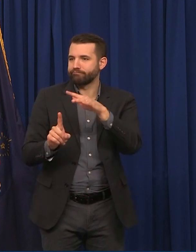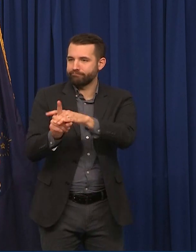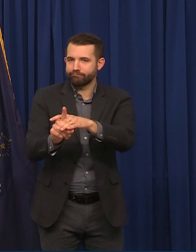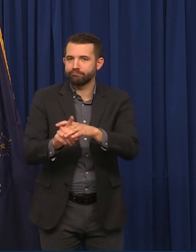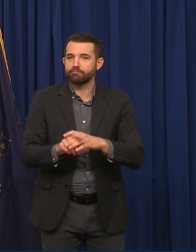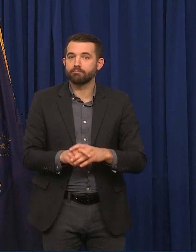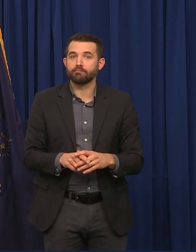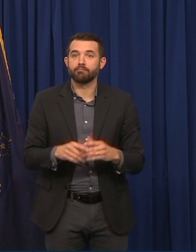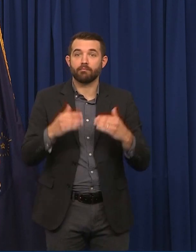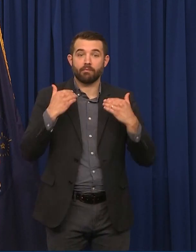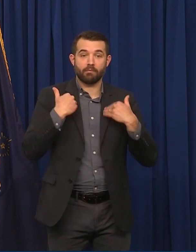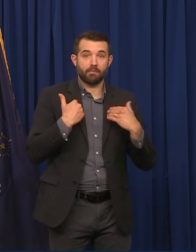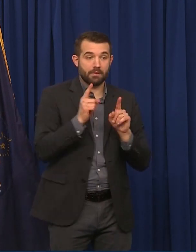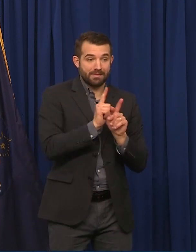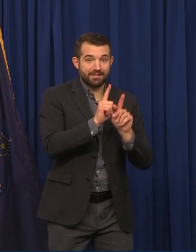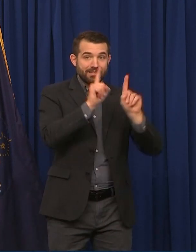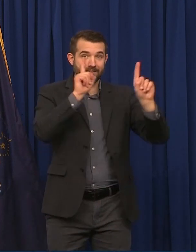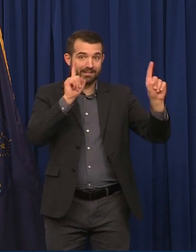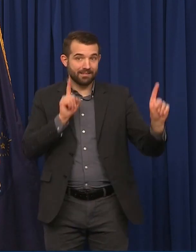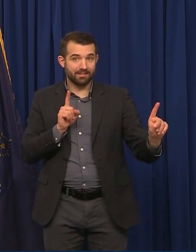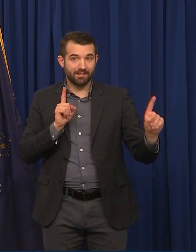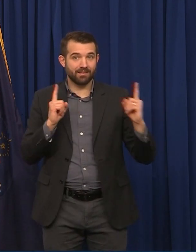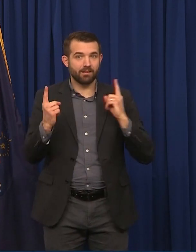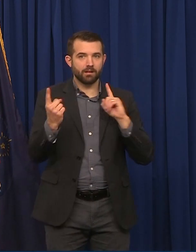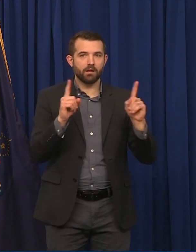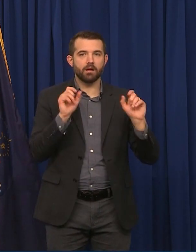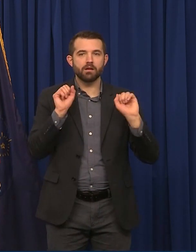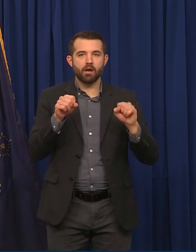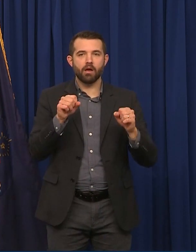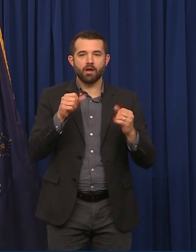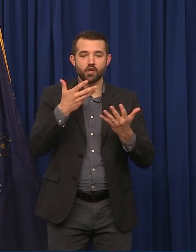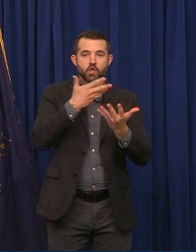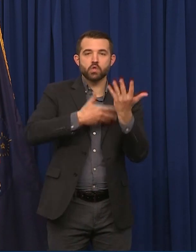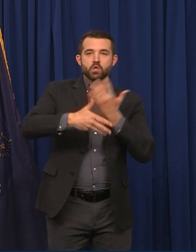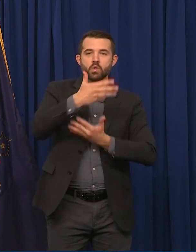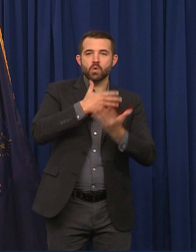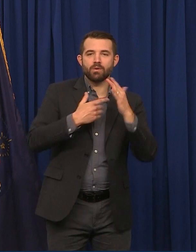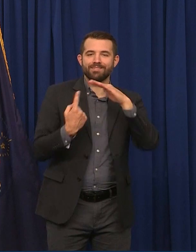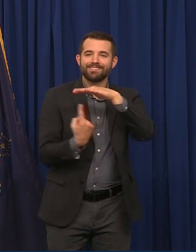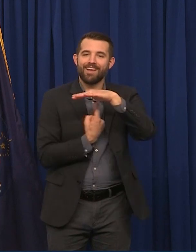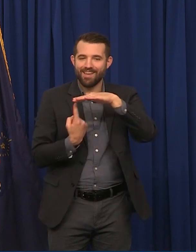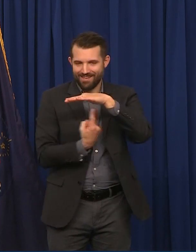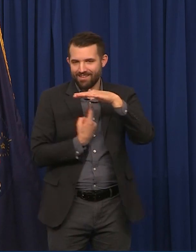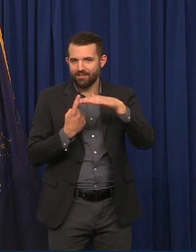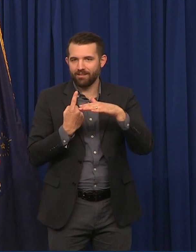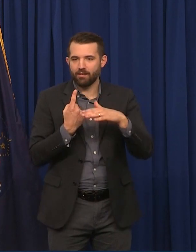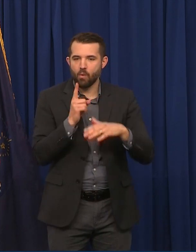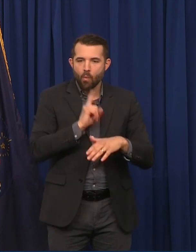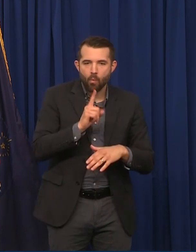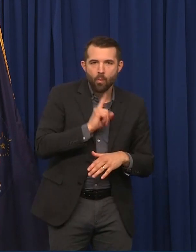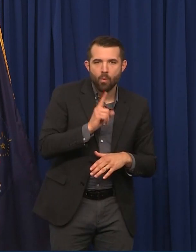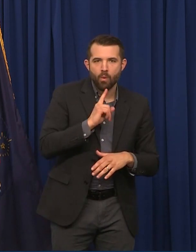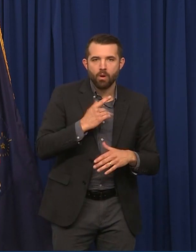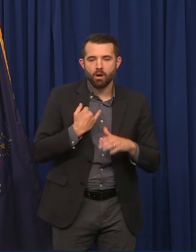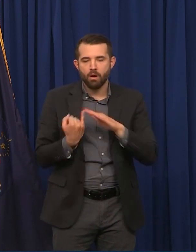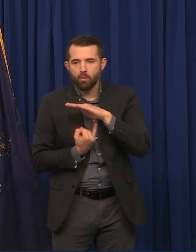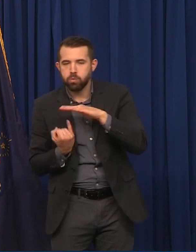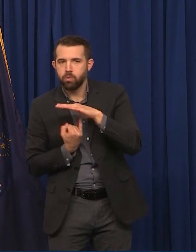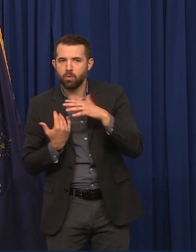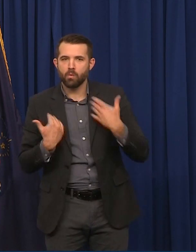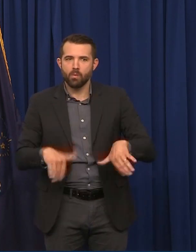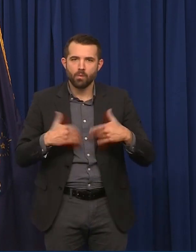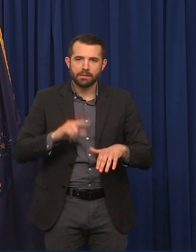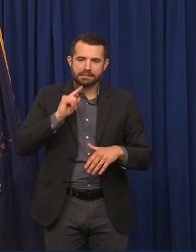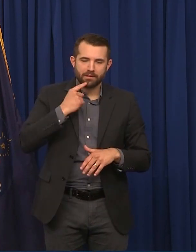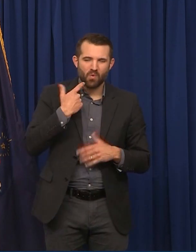distancing could turn into actual social isolation if we're not careful. And I've said this before,